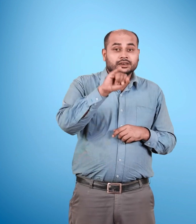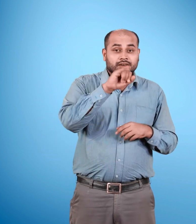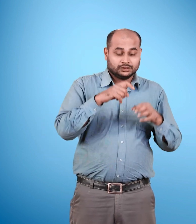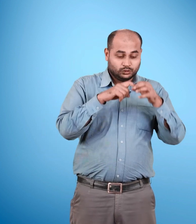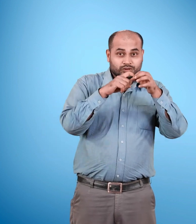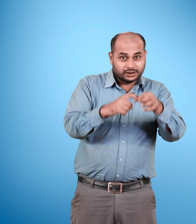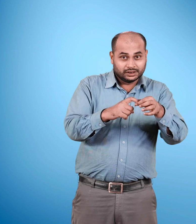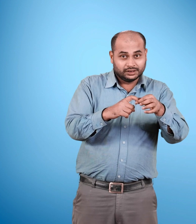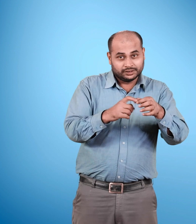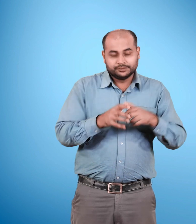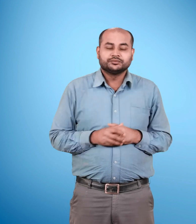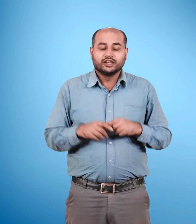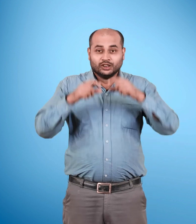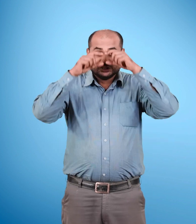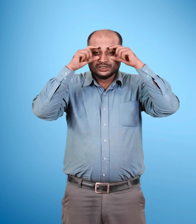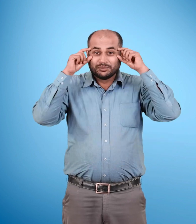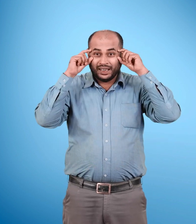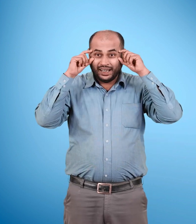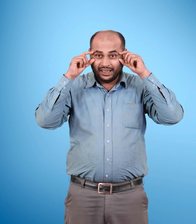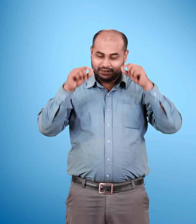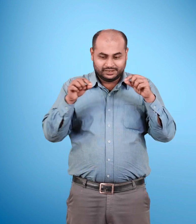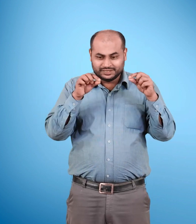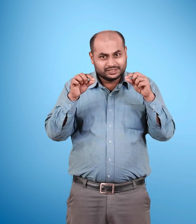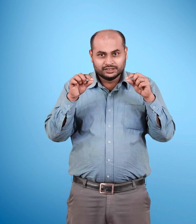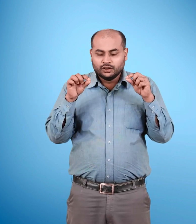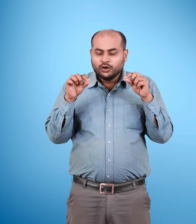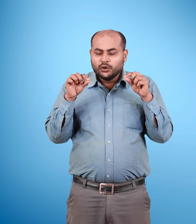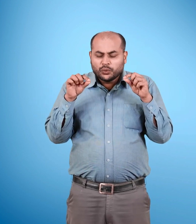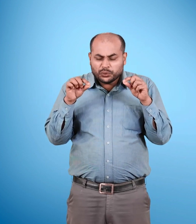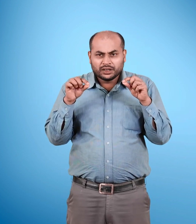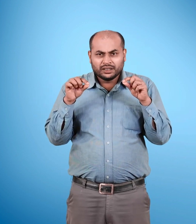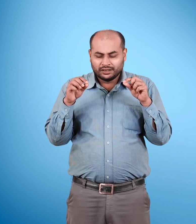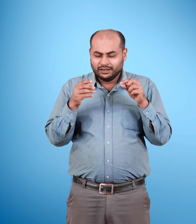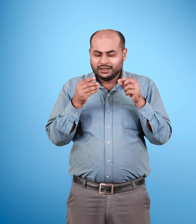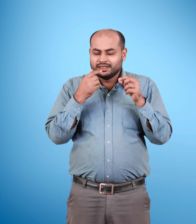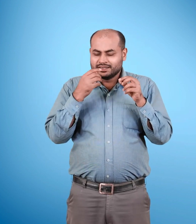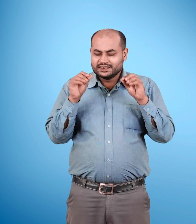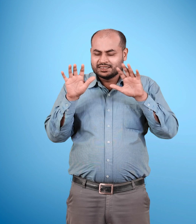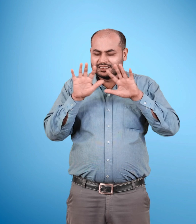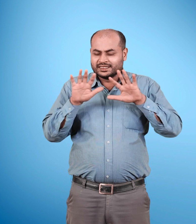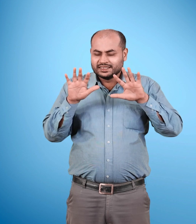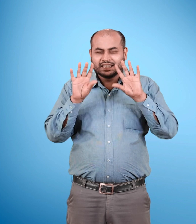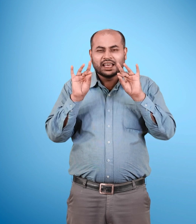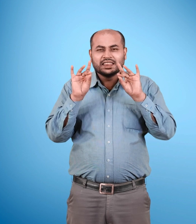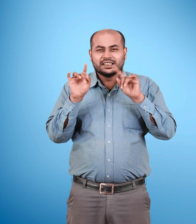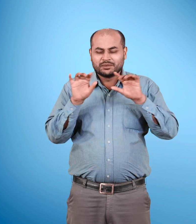6. To clean their spectacles, people often breathe out on glasses to make them